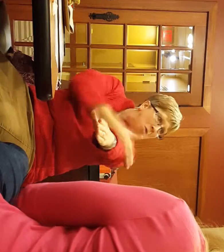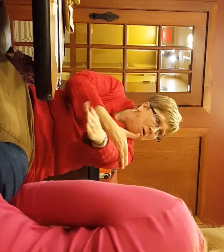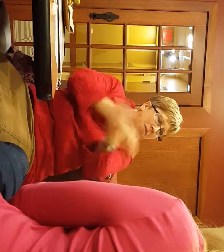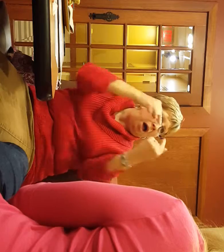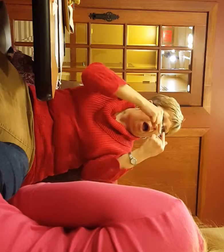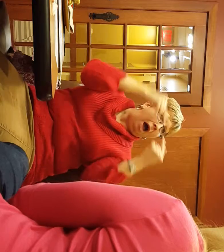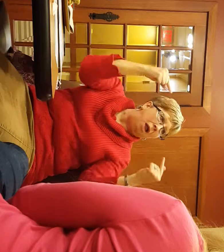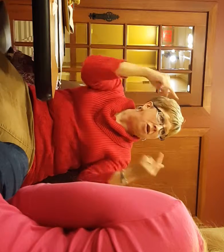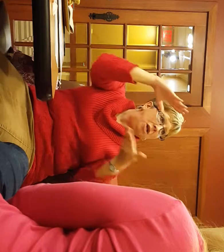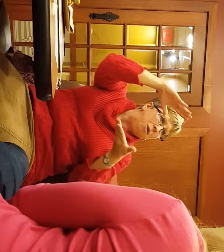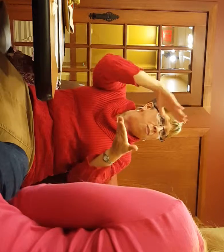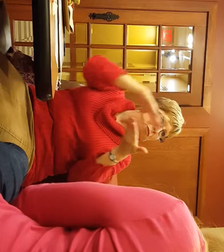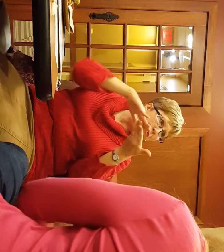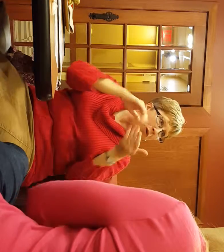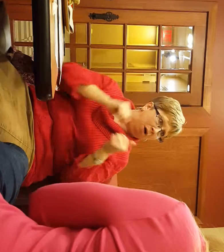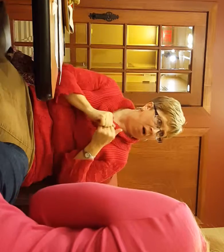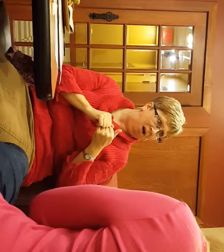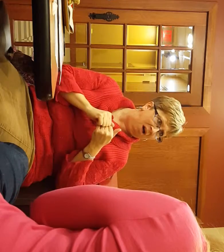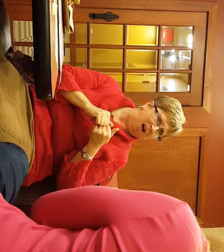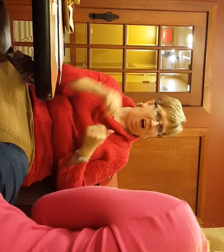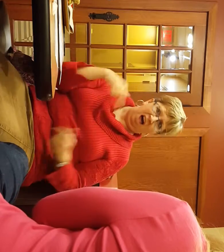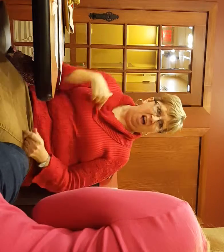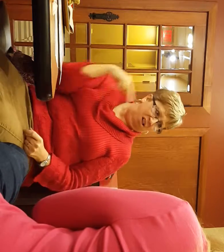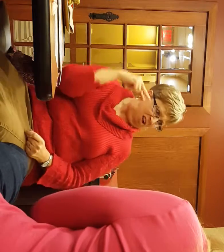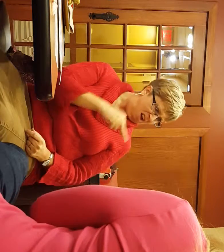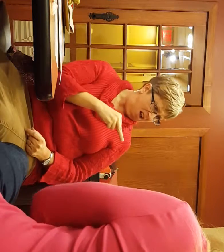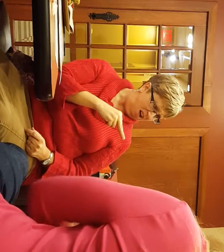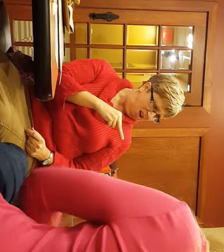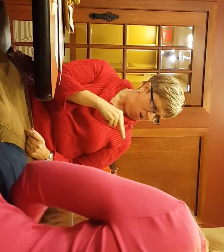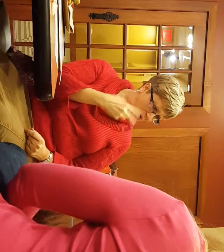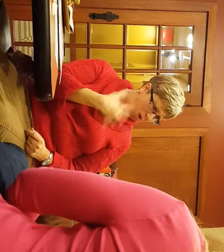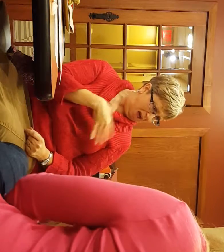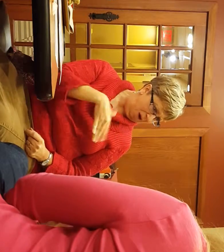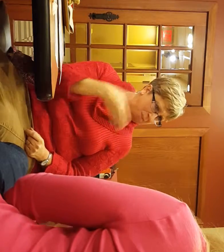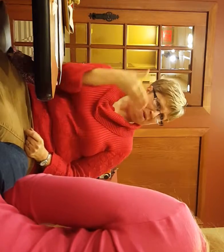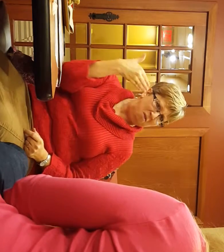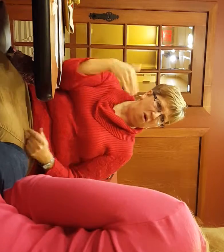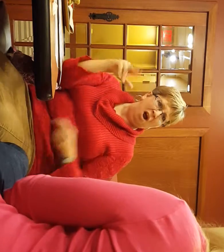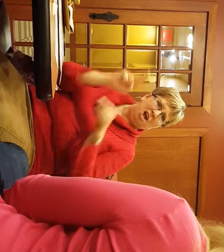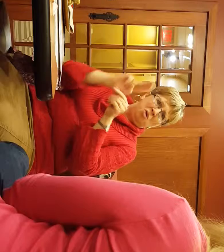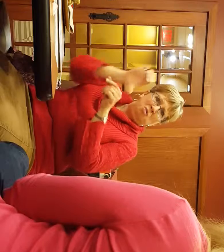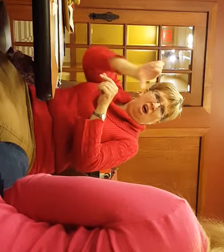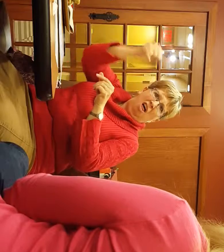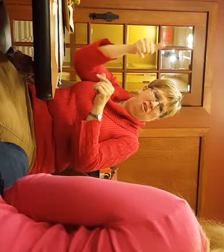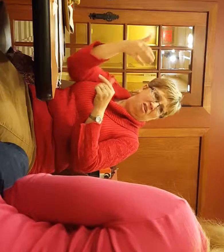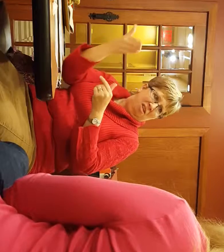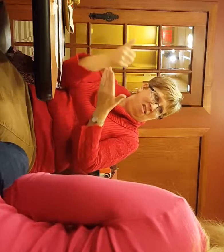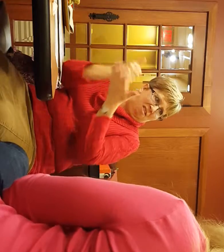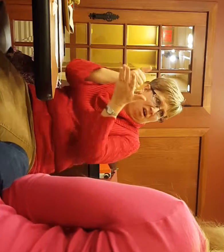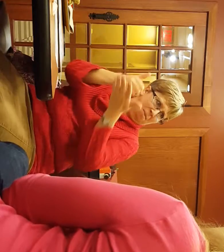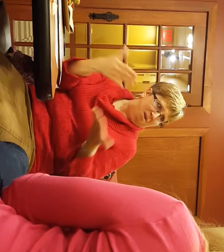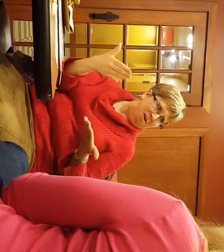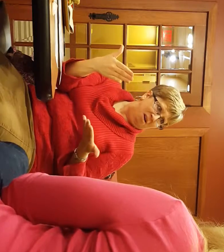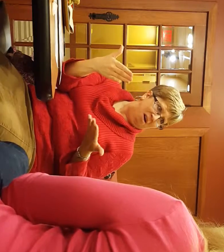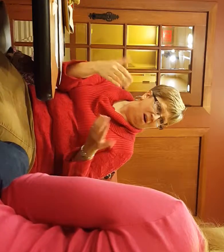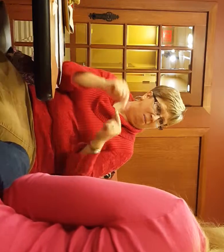using other means for her for a long time. And then it was like, light bulb went off.